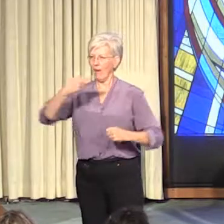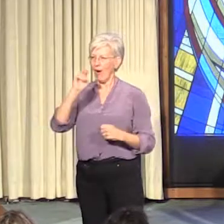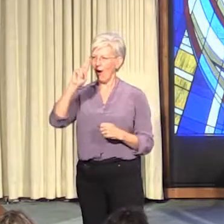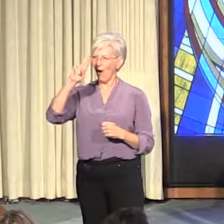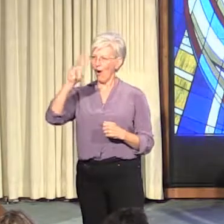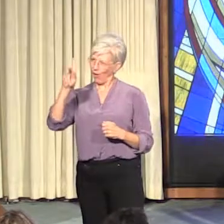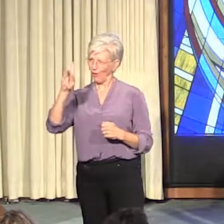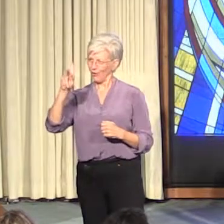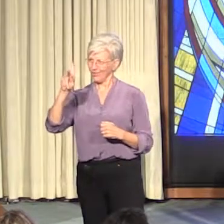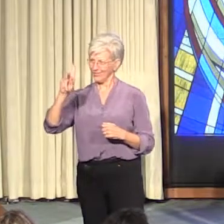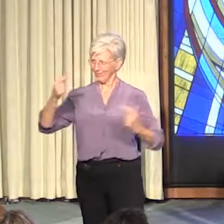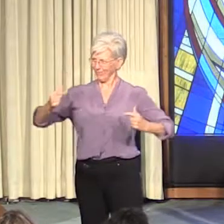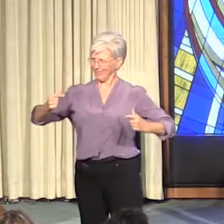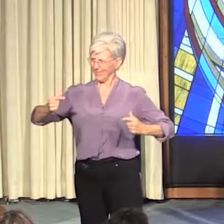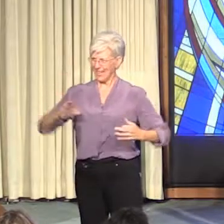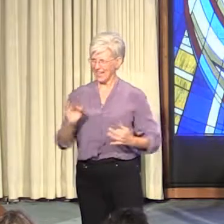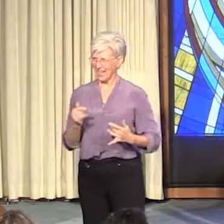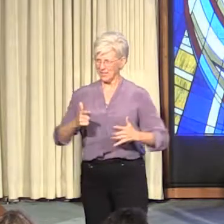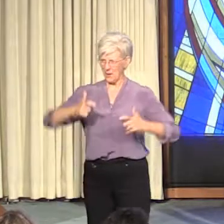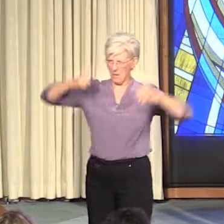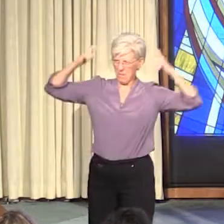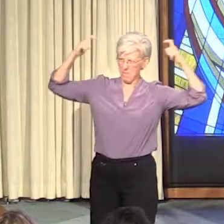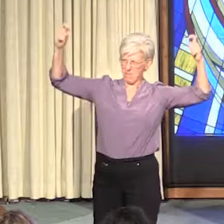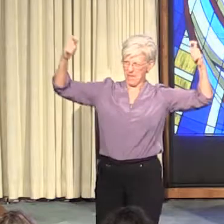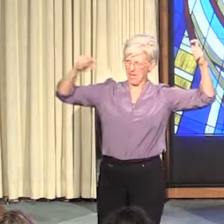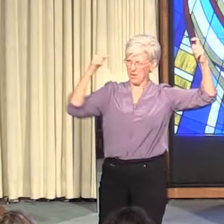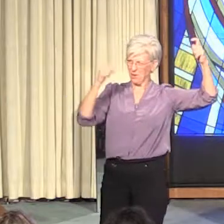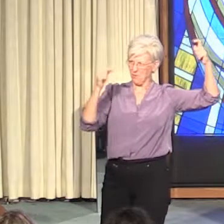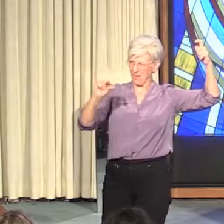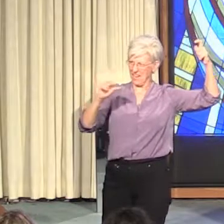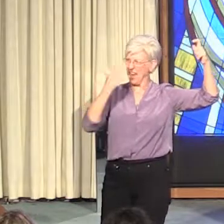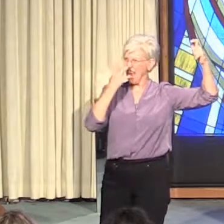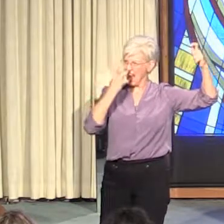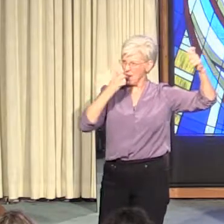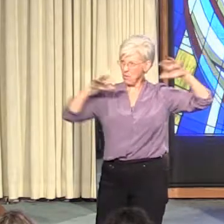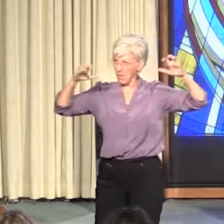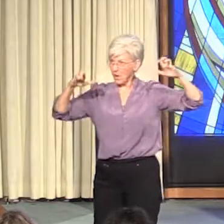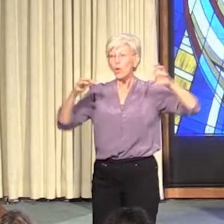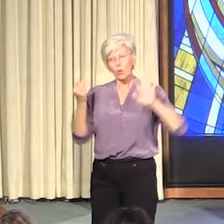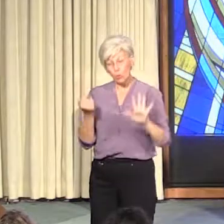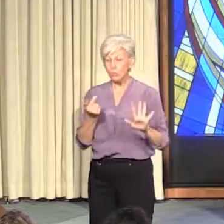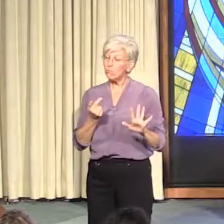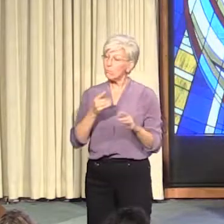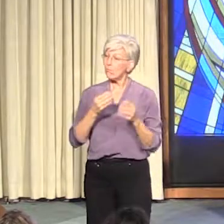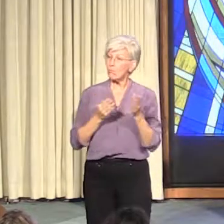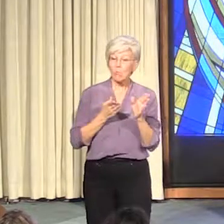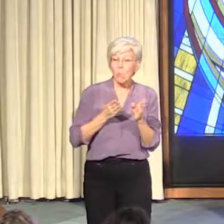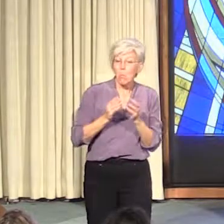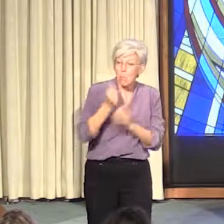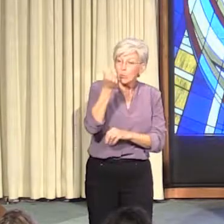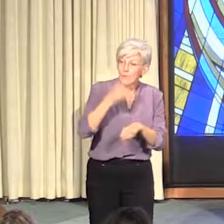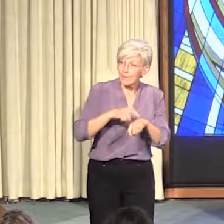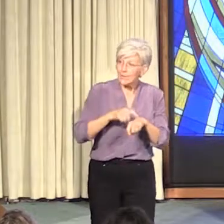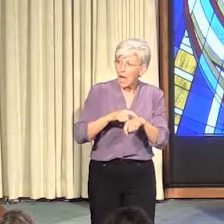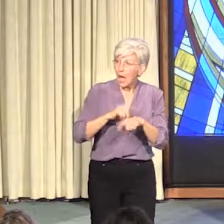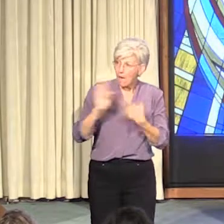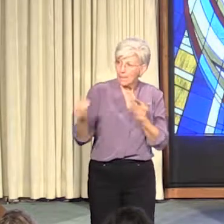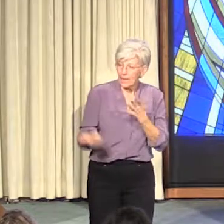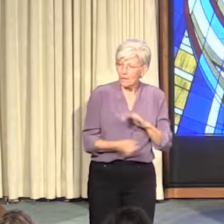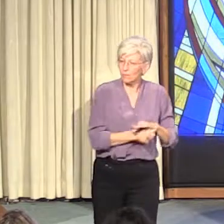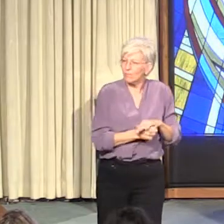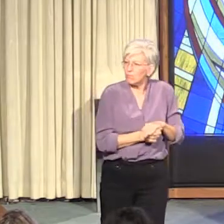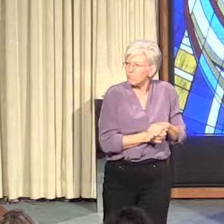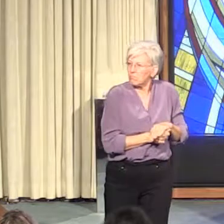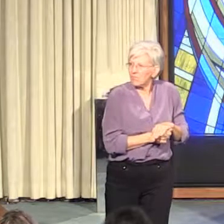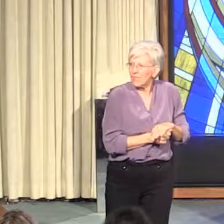Right? He's a big green anger monster who does a pretty good job of keeping his stuff in the shadow most of the time. You know, and then he lets it